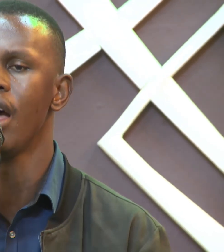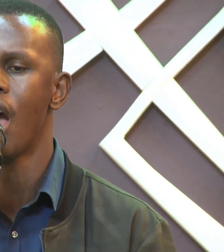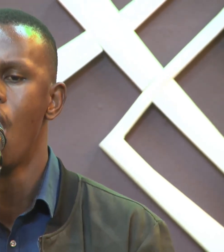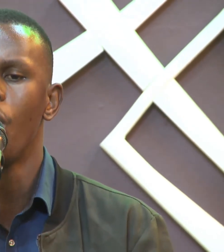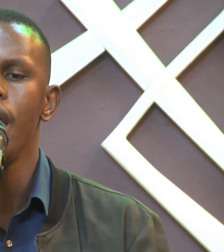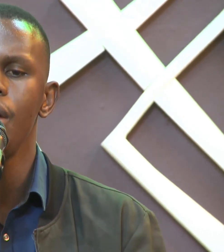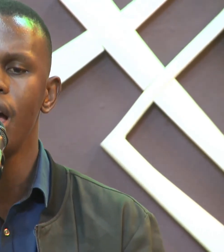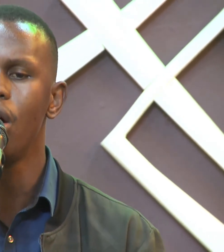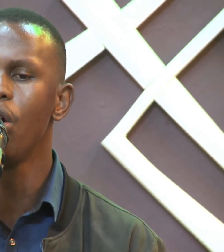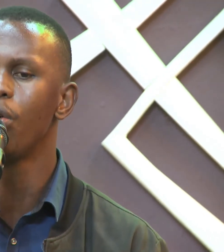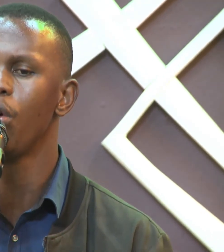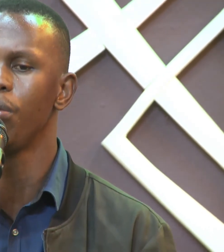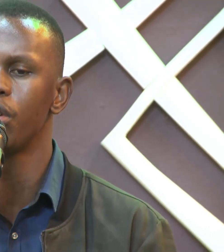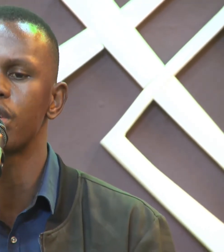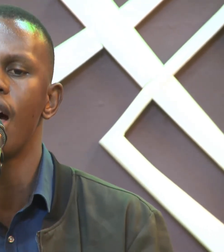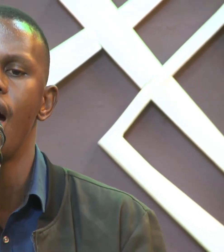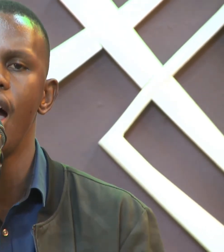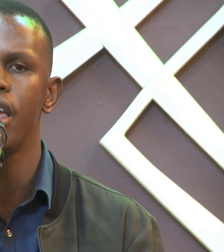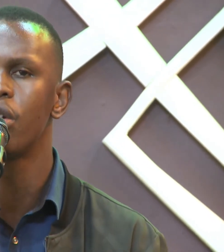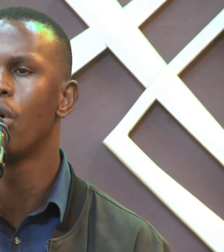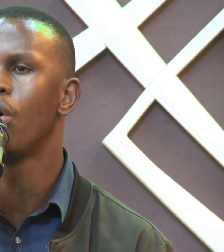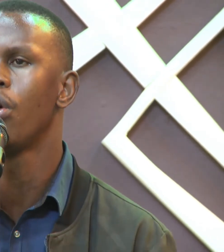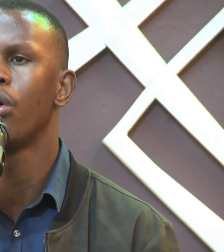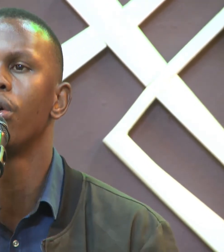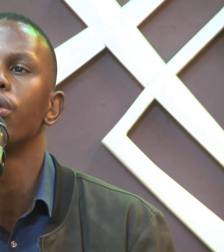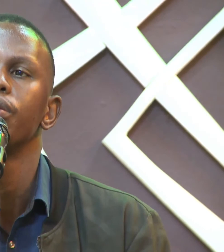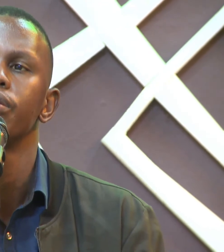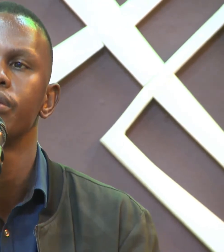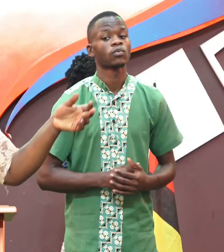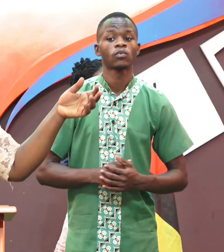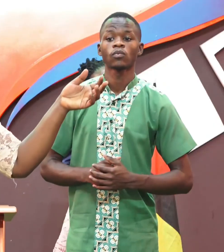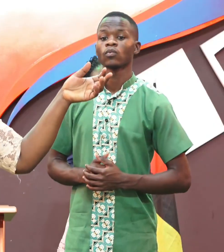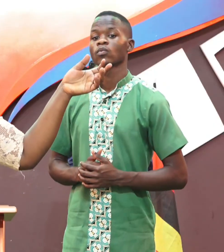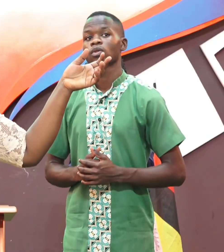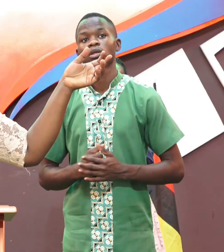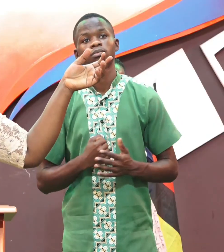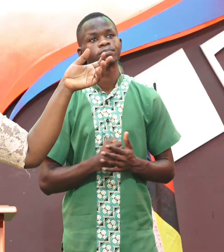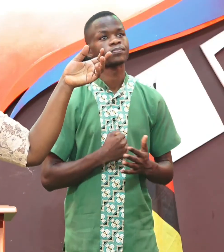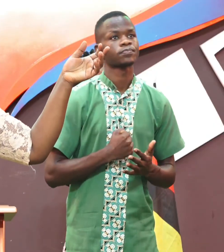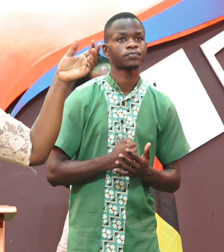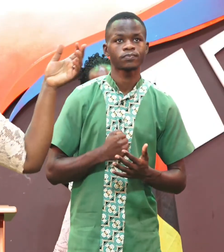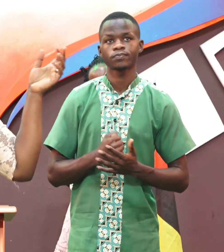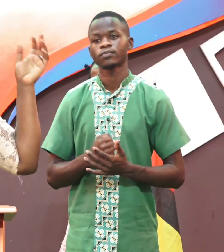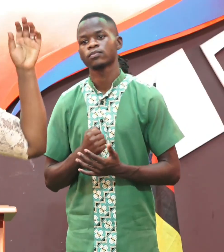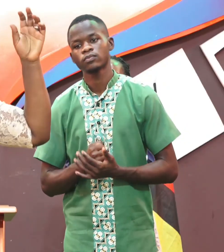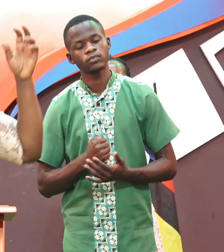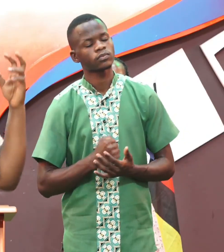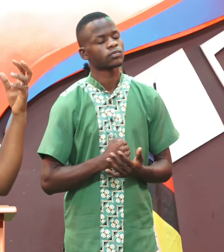olw'omusaalaba, webale olw'omusaayigo. Mukama, emiggo gye wakubwa